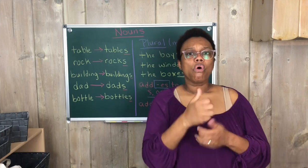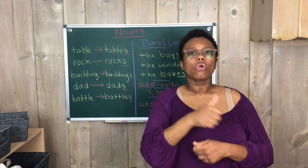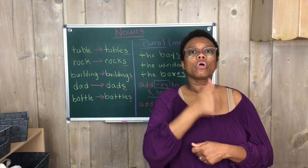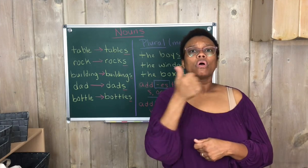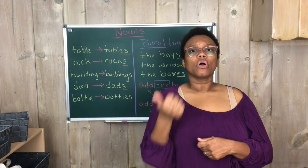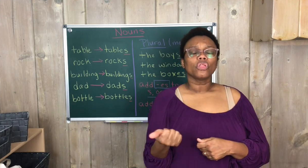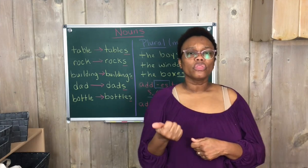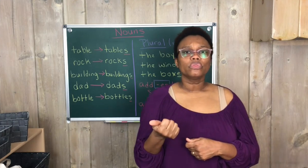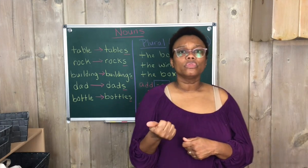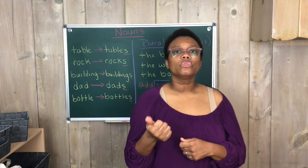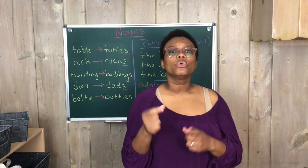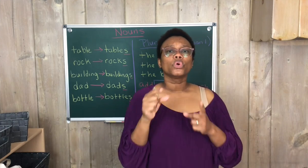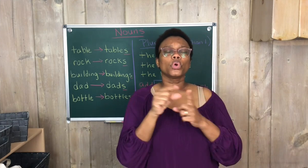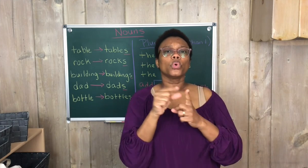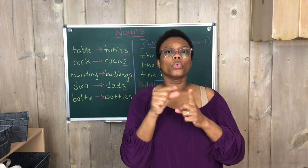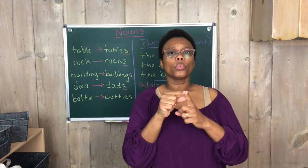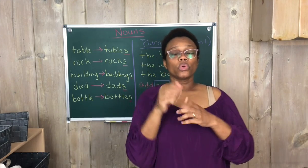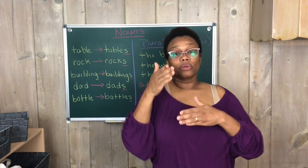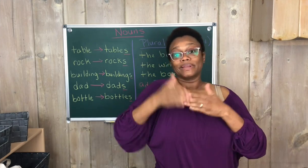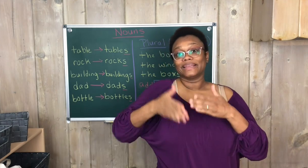All other words,